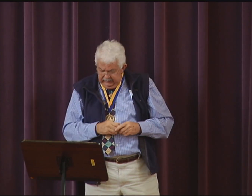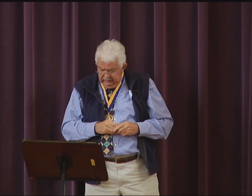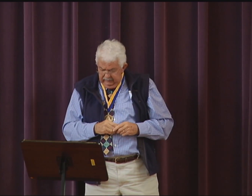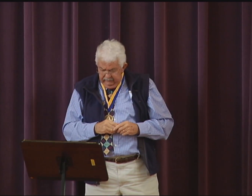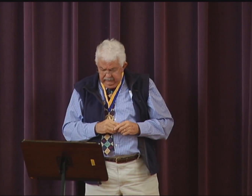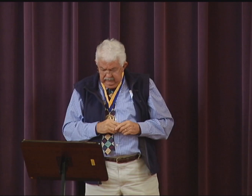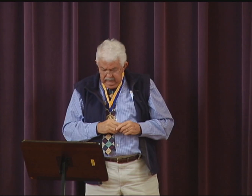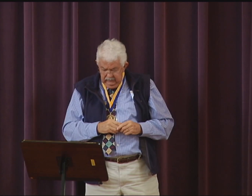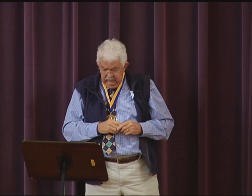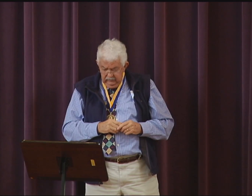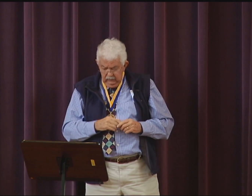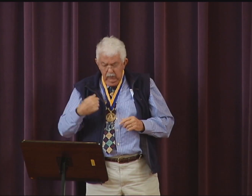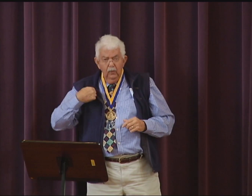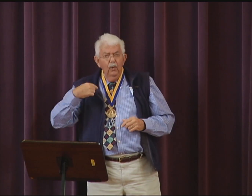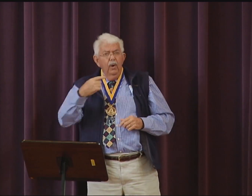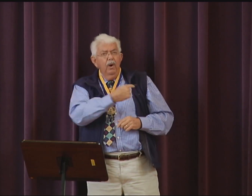Once again, for old time's sake,